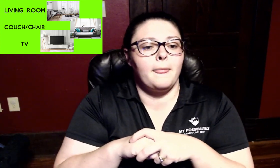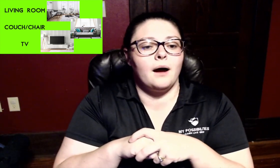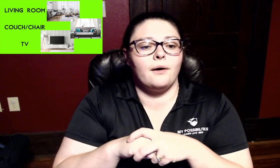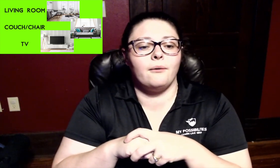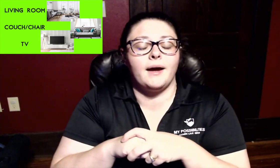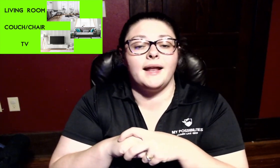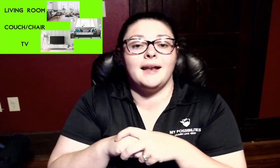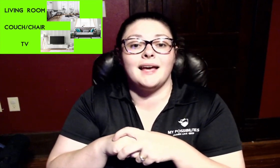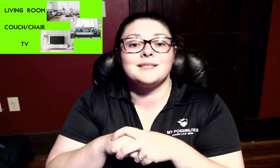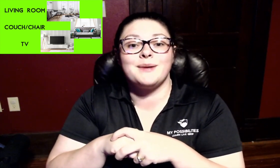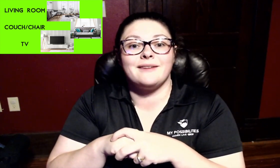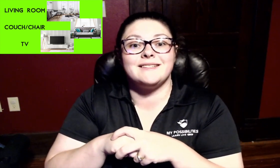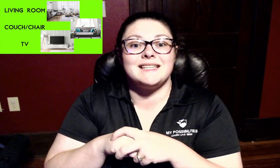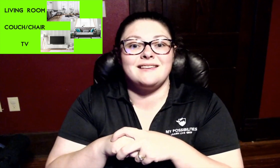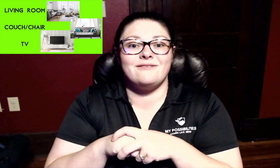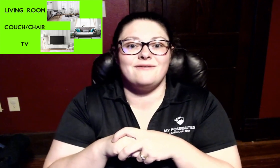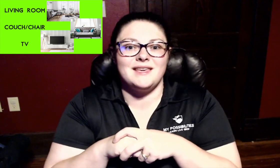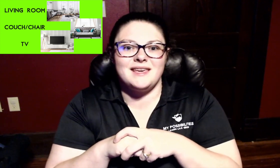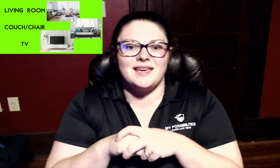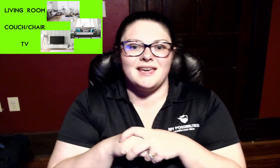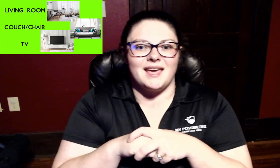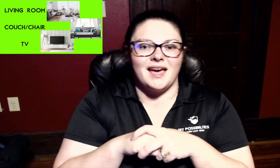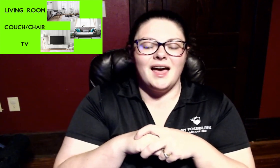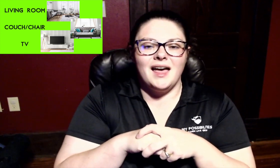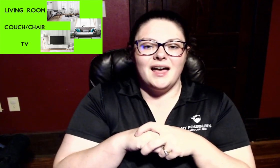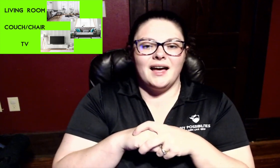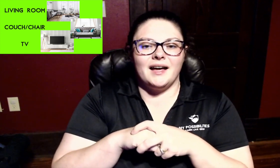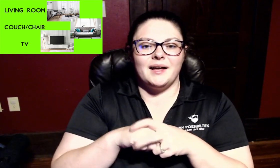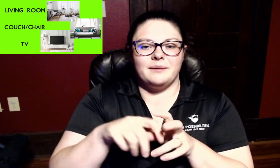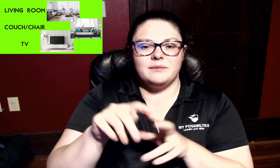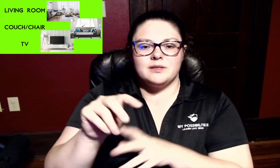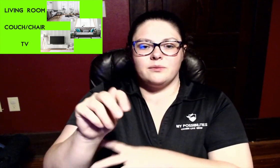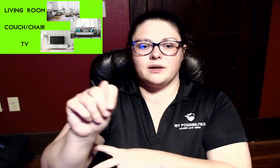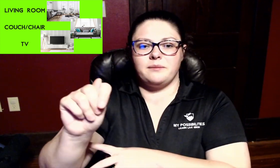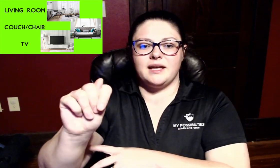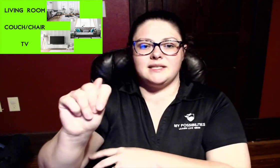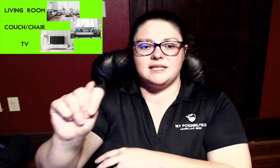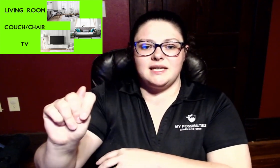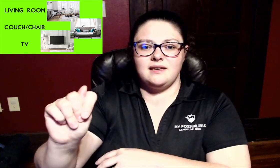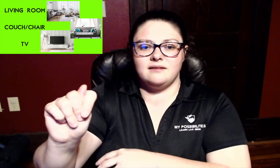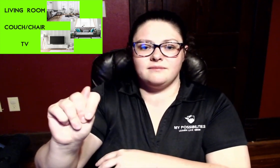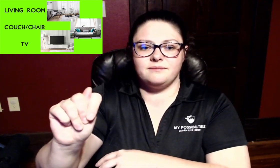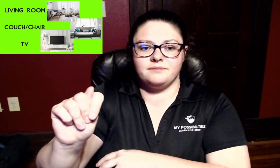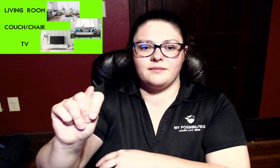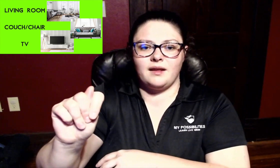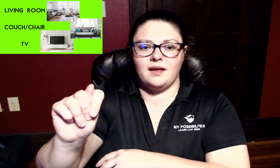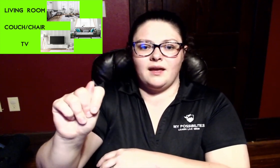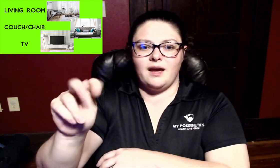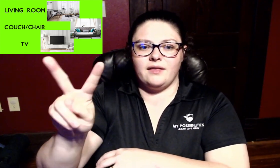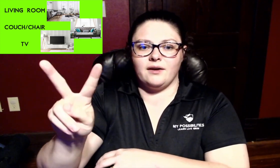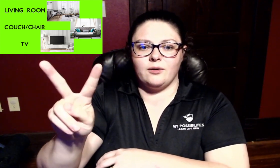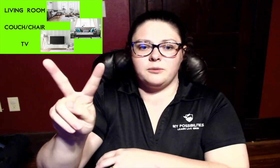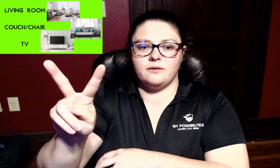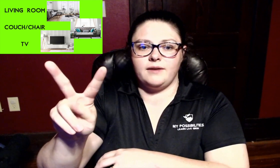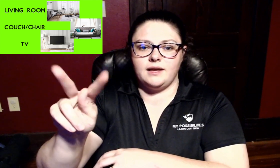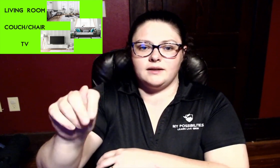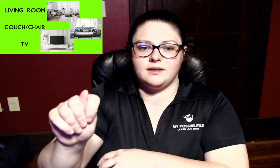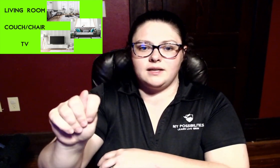All right, next we have TV. So we're going to make a T and then go up to a V.